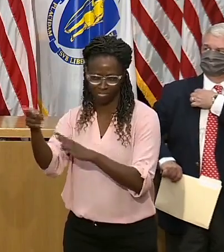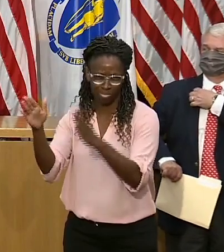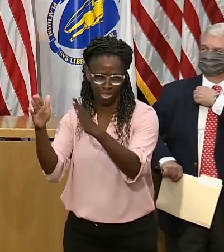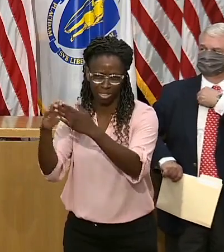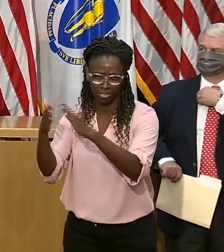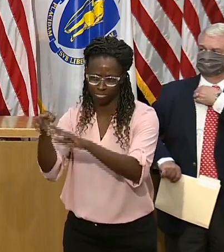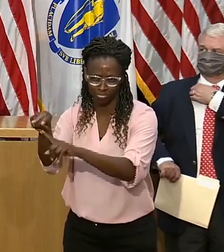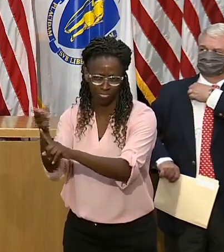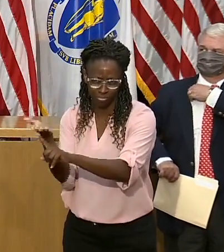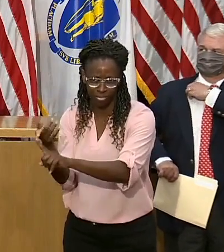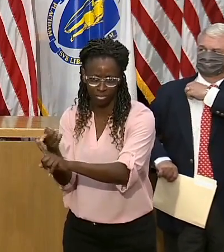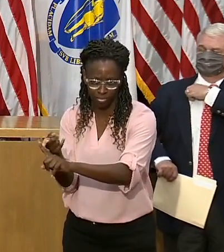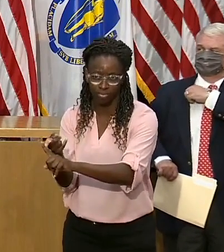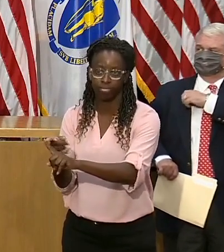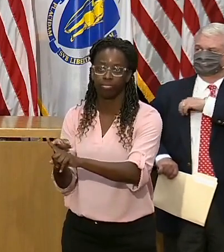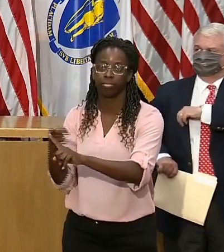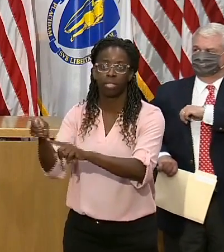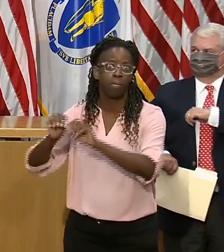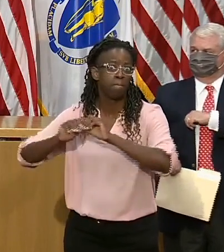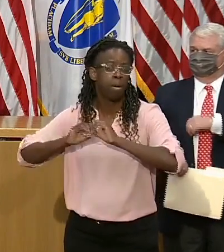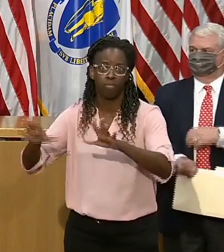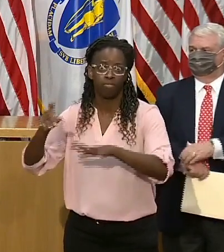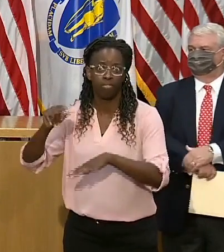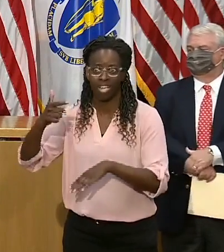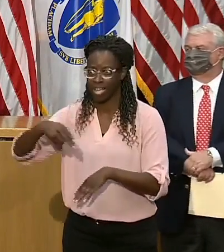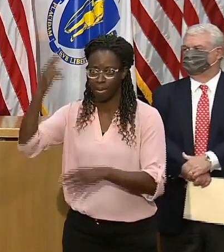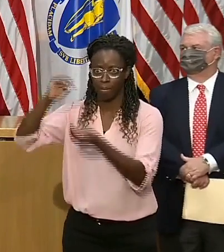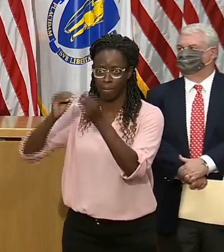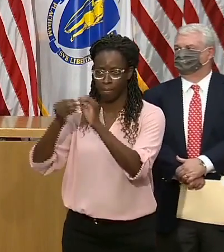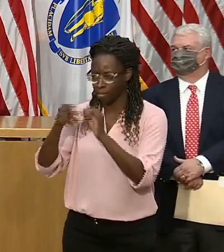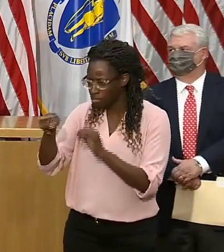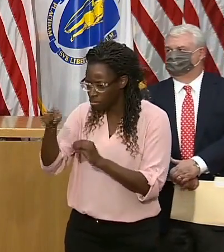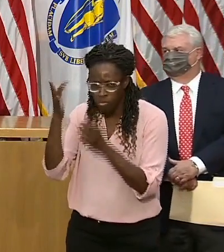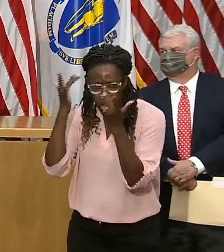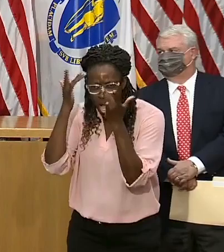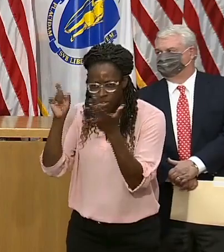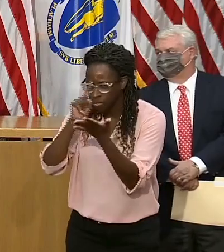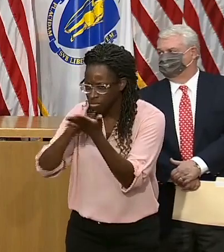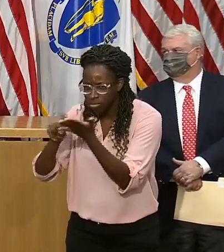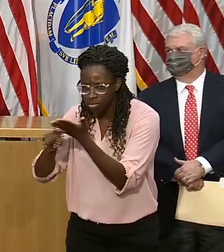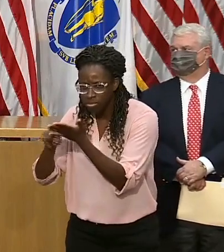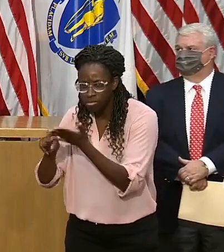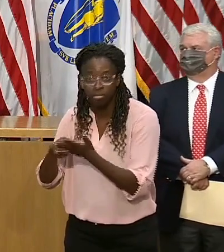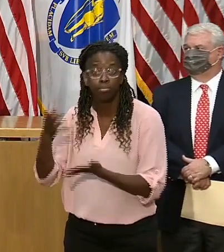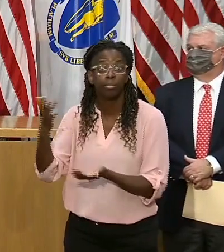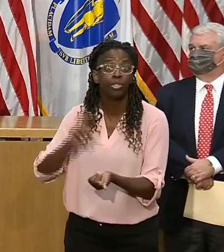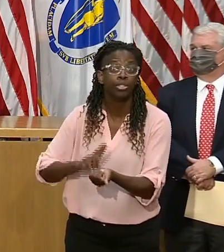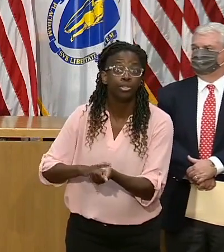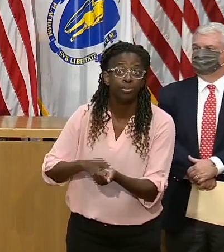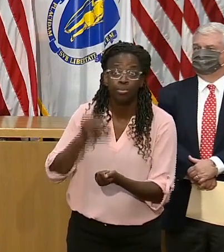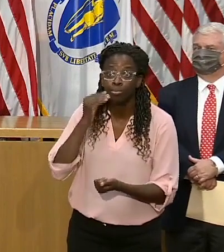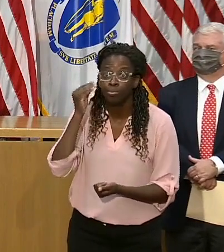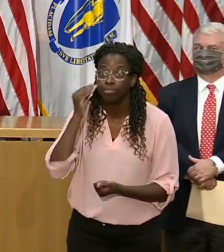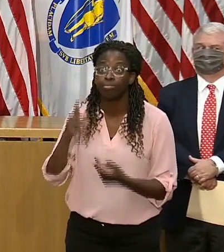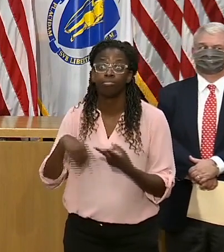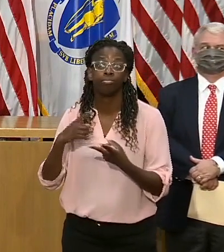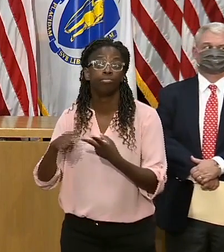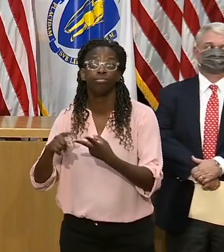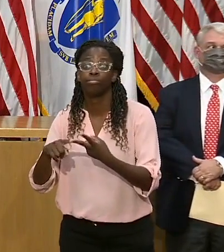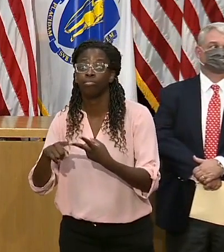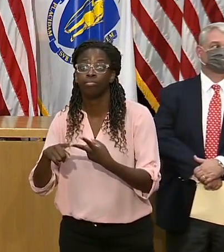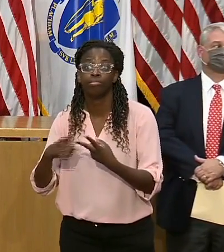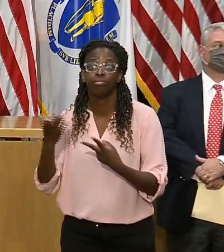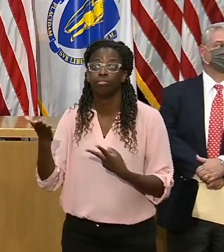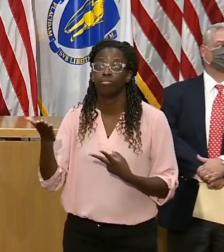you should incorporate that into the way you think about how you make decisions at the local level. With broadband, have